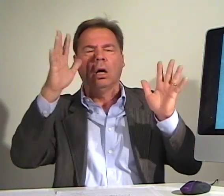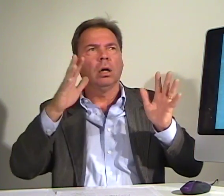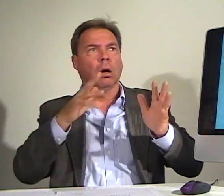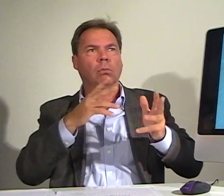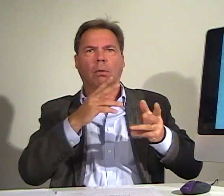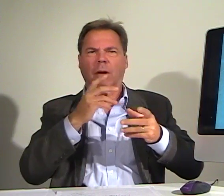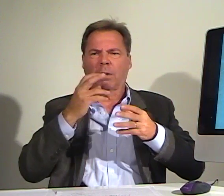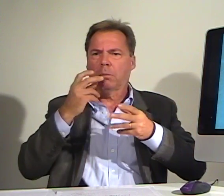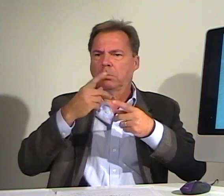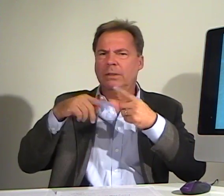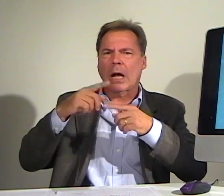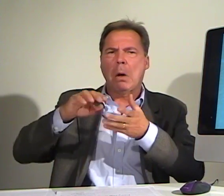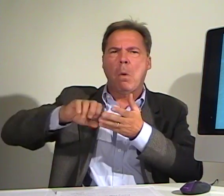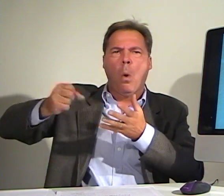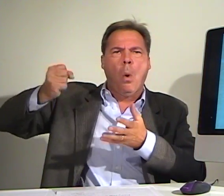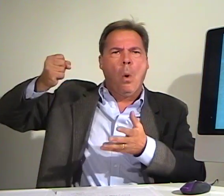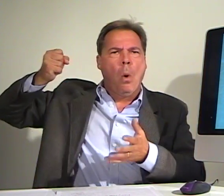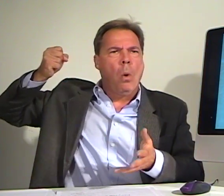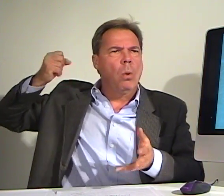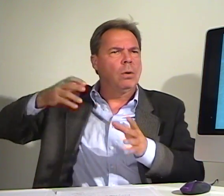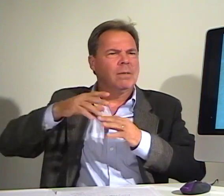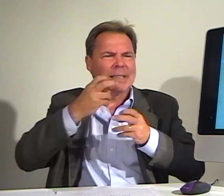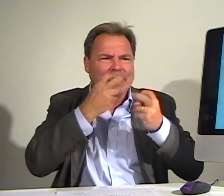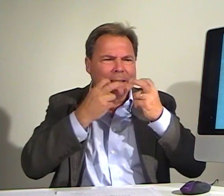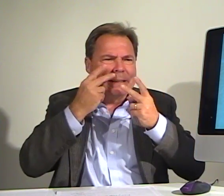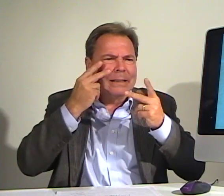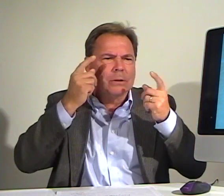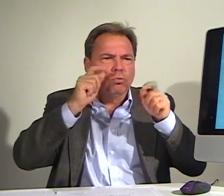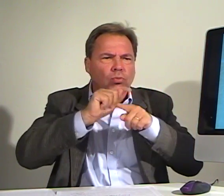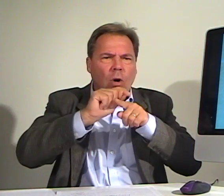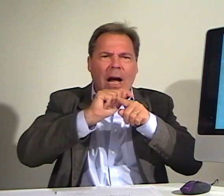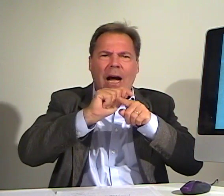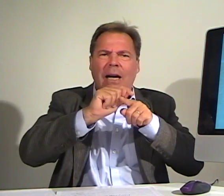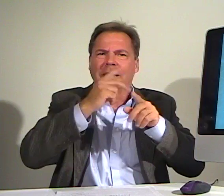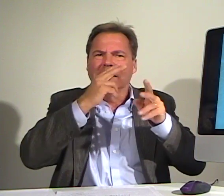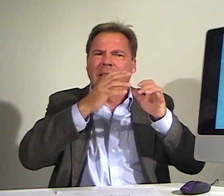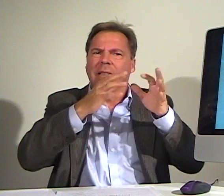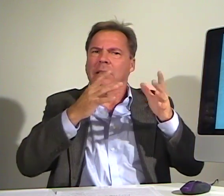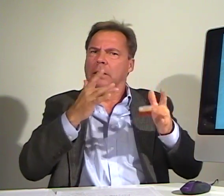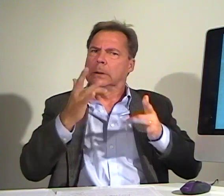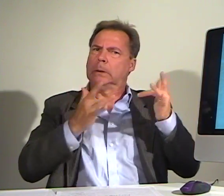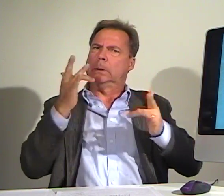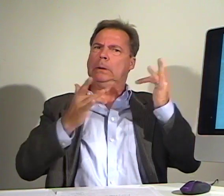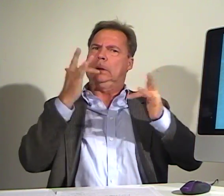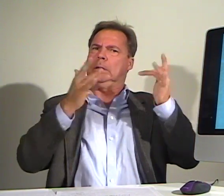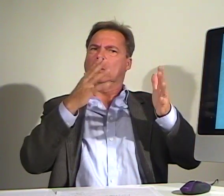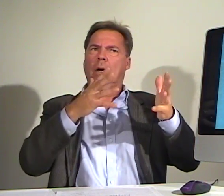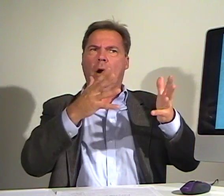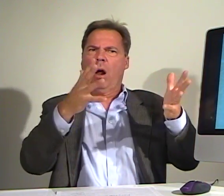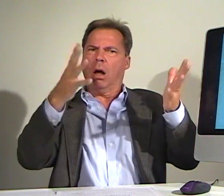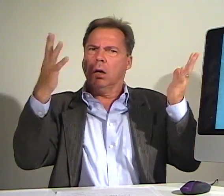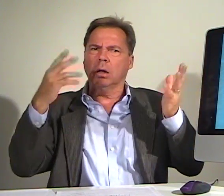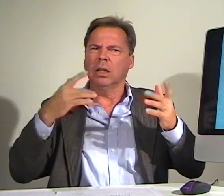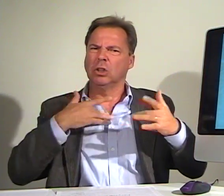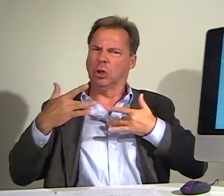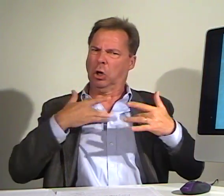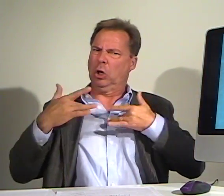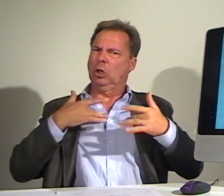the advance of cochlear implants, oftentimes sign language is withheld from students in hopes that